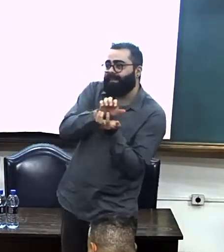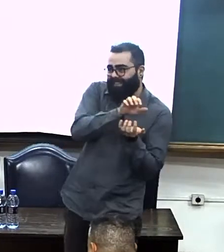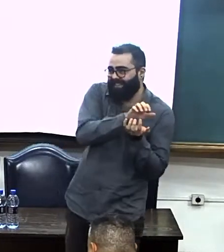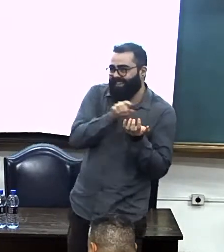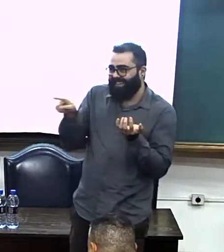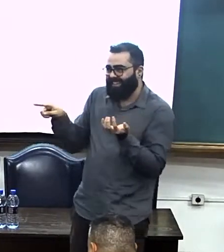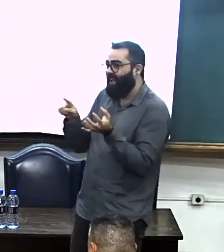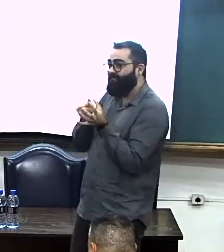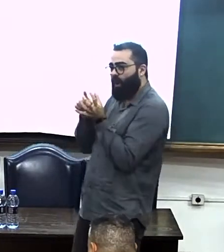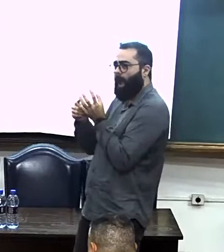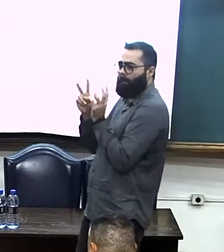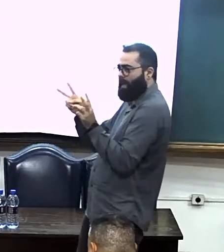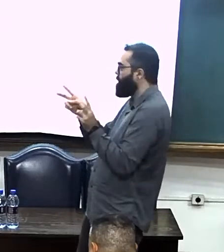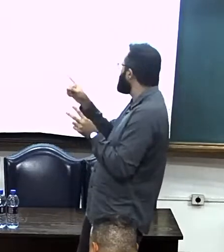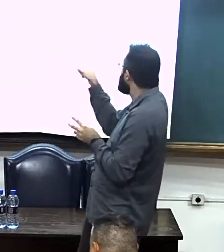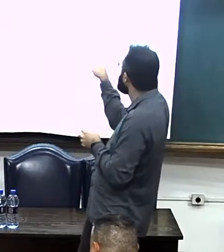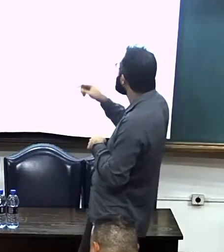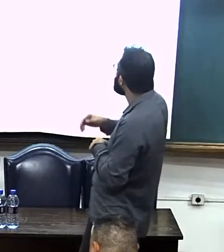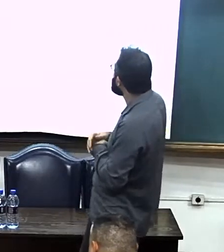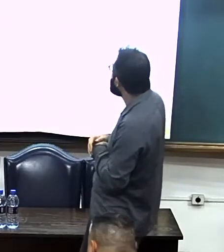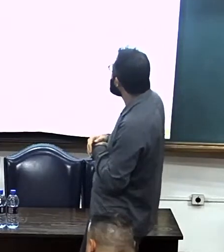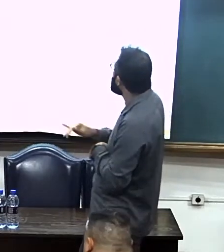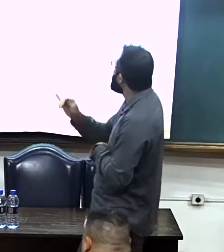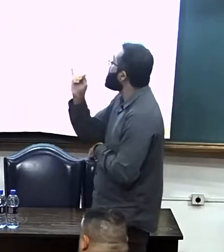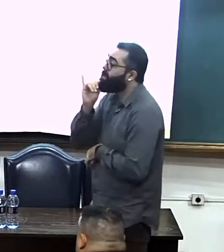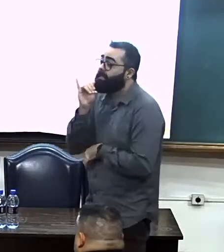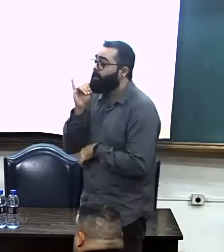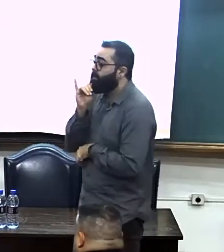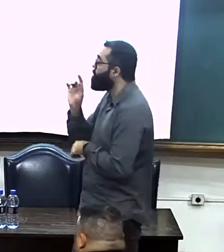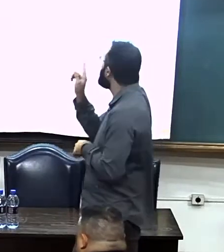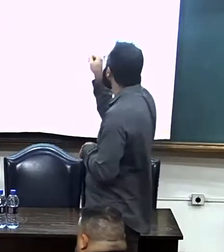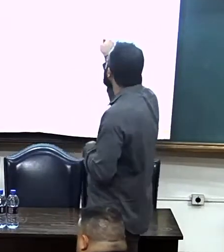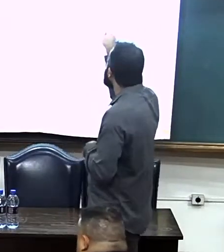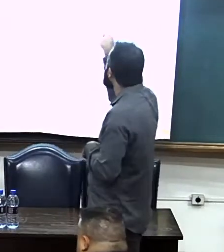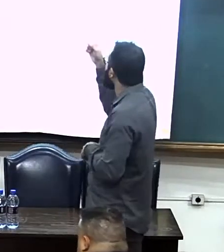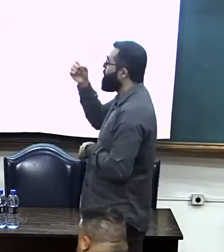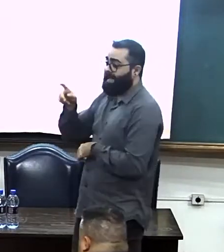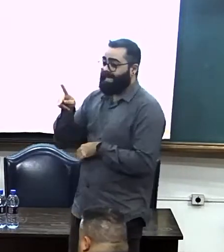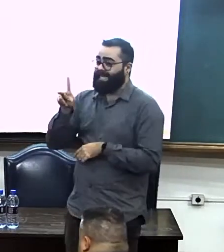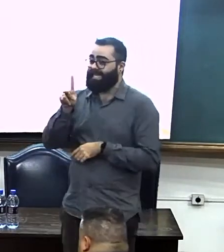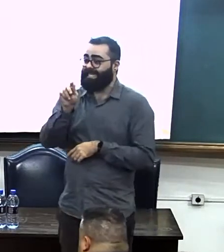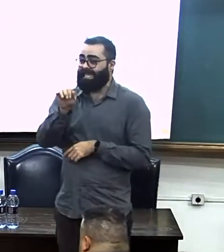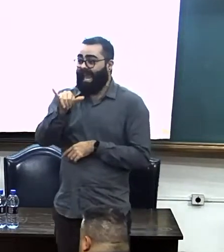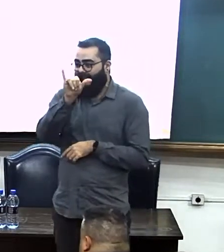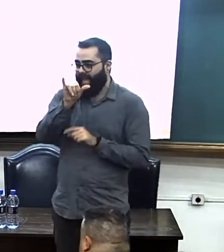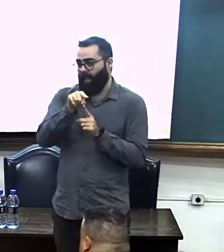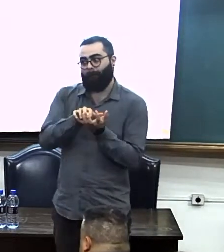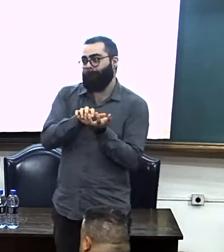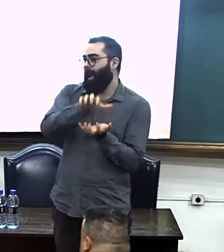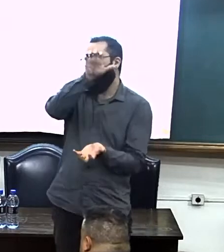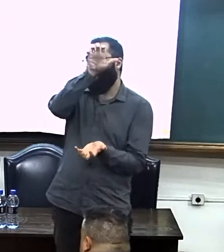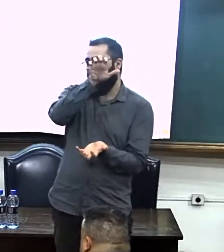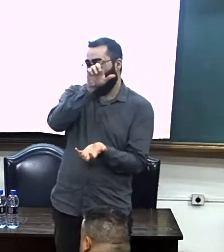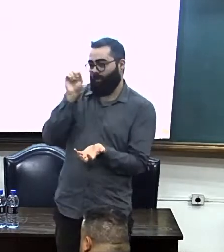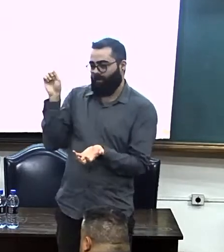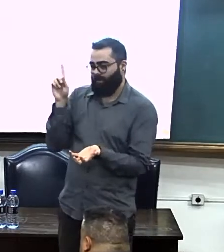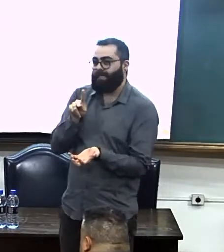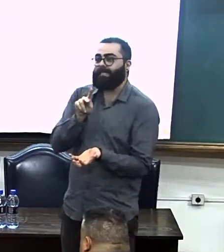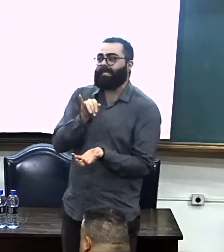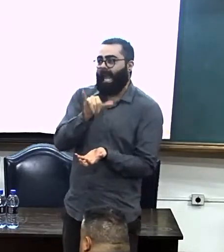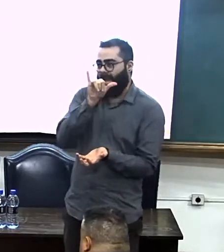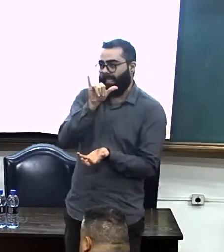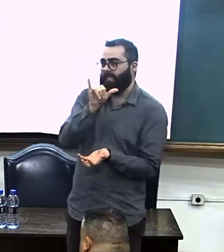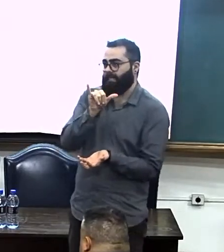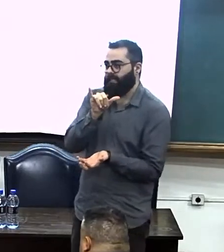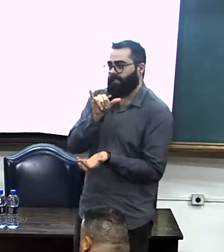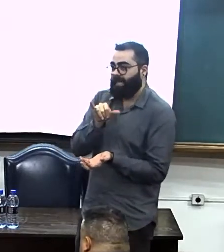de uma outra maneira, de modo que os histogramas mais altos traduzem a maior abertura, né,